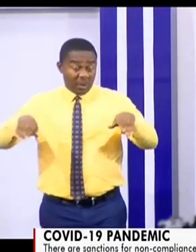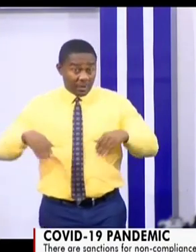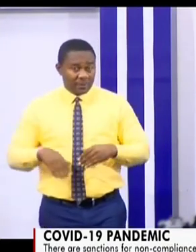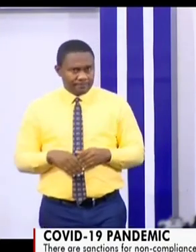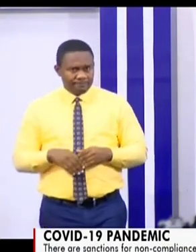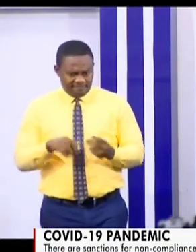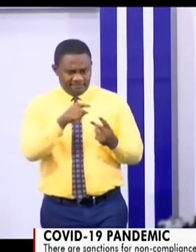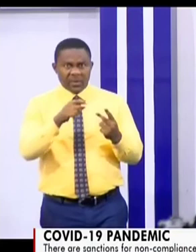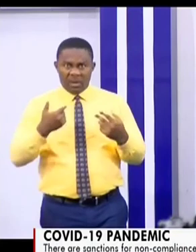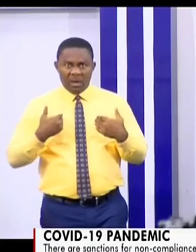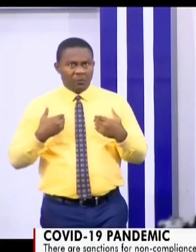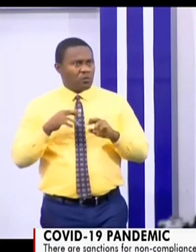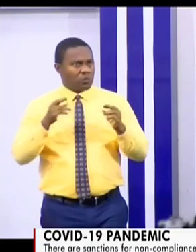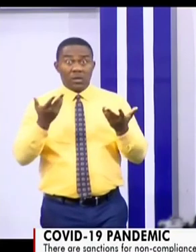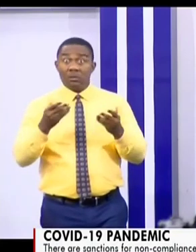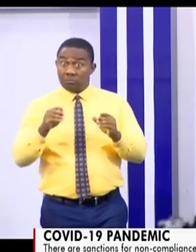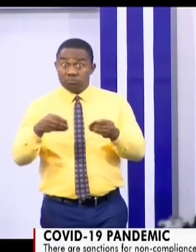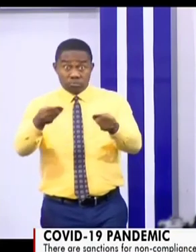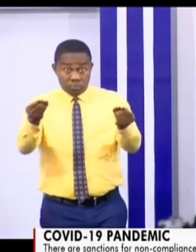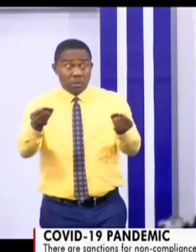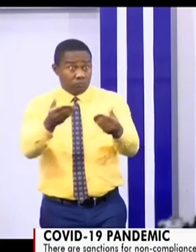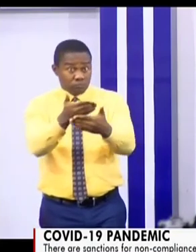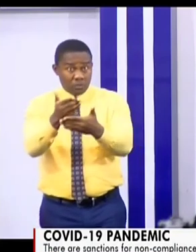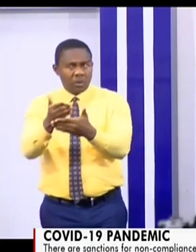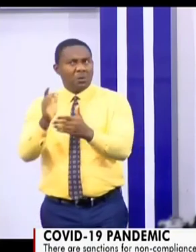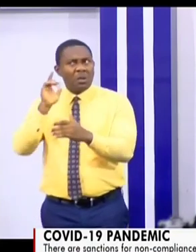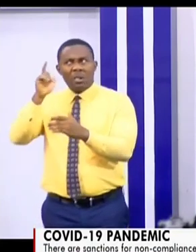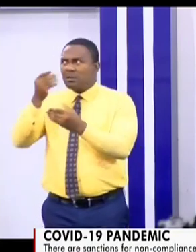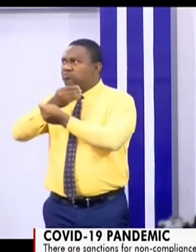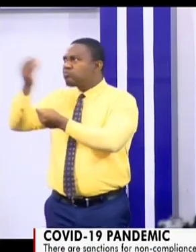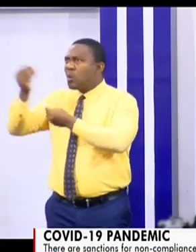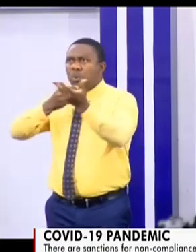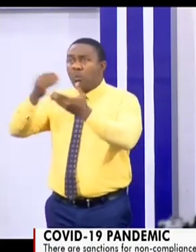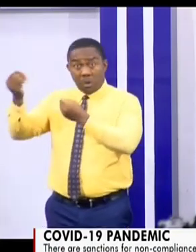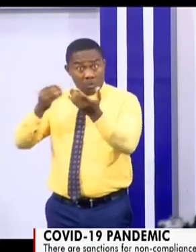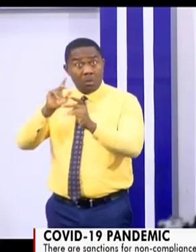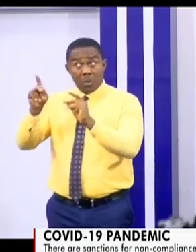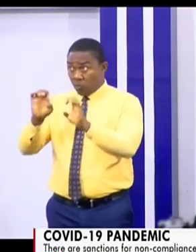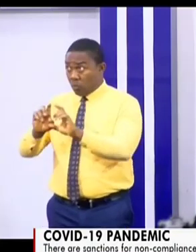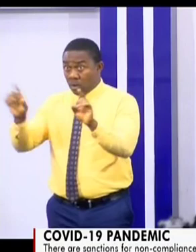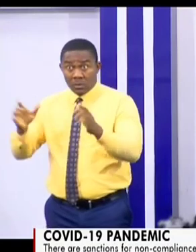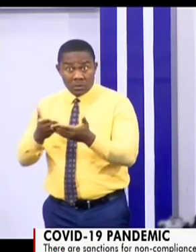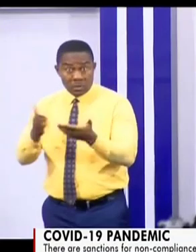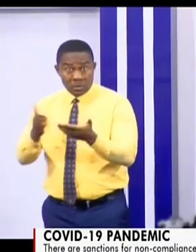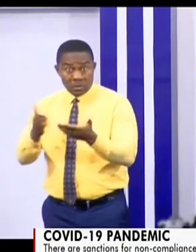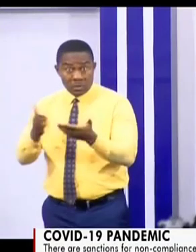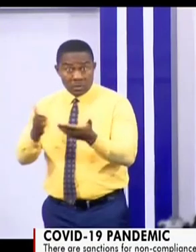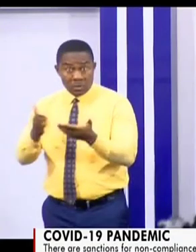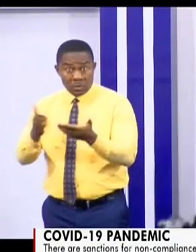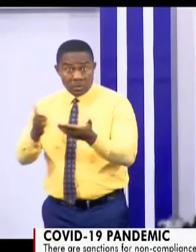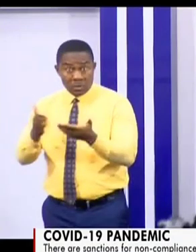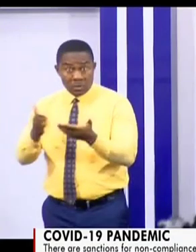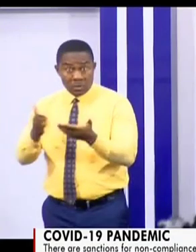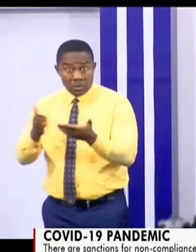are available. We'll give you copies, colleagues, so that you can also, as part of education, make it available to the general public.